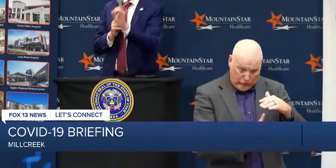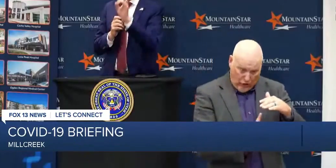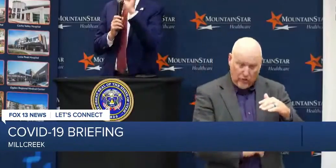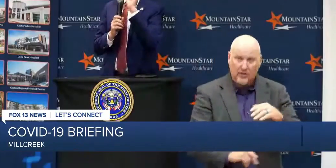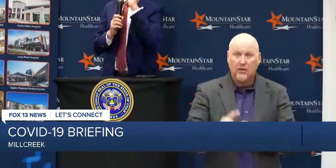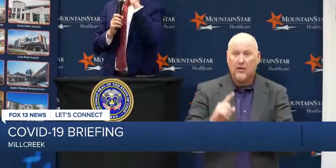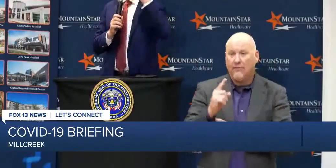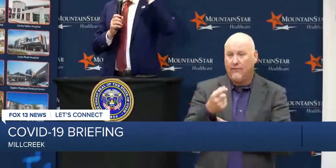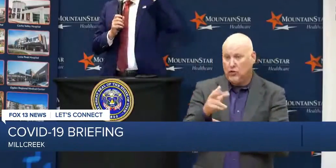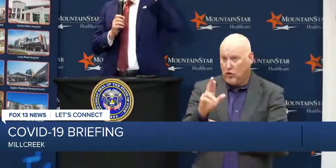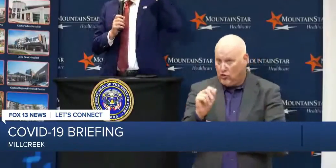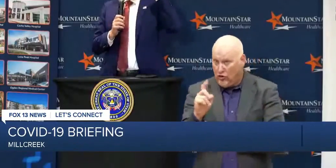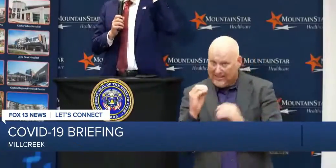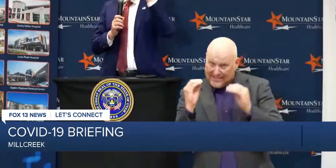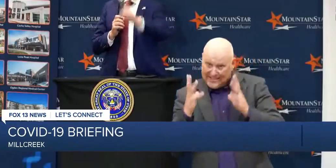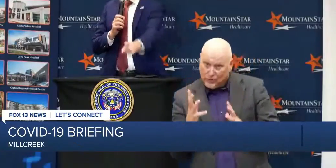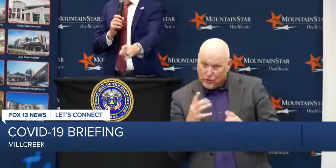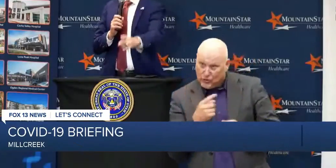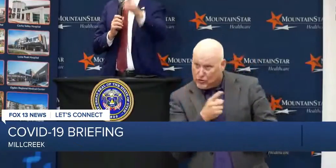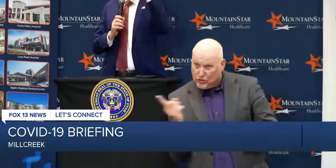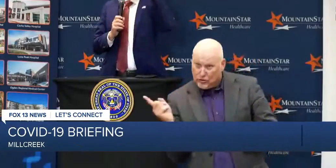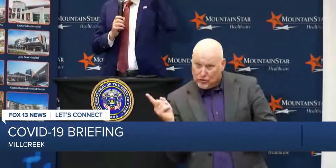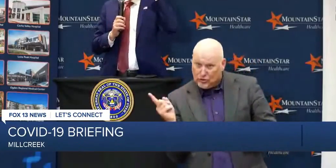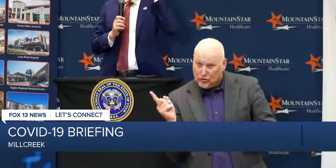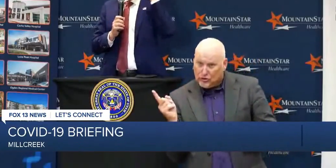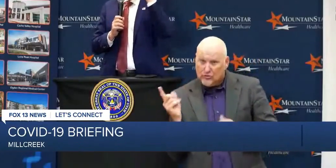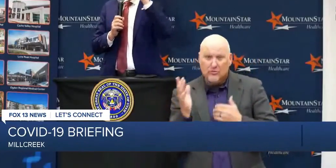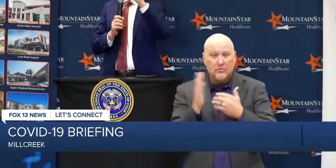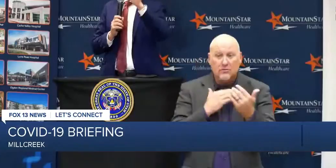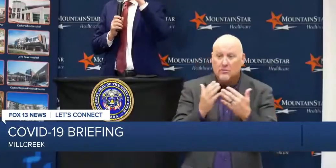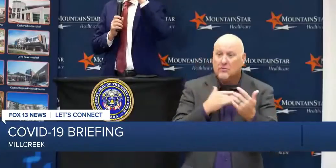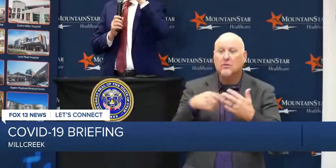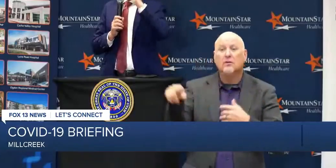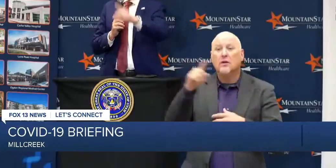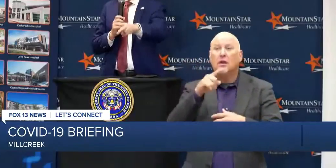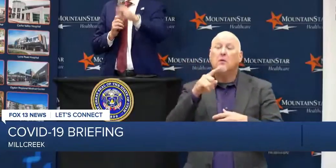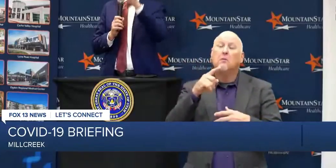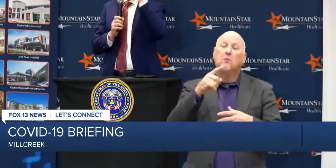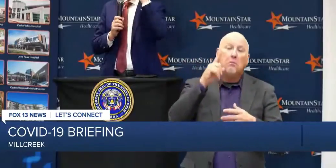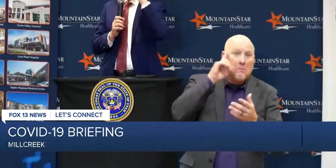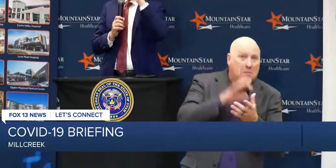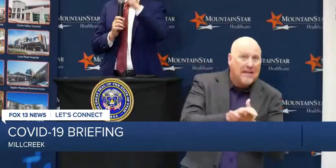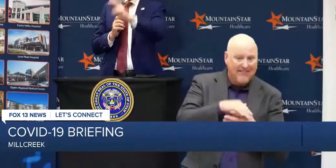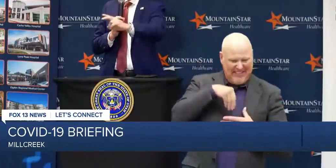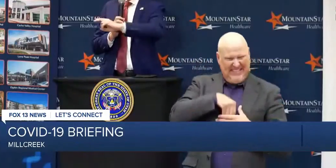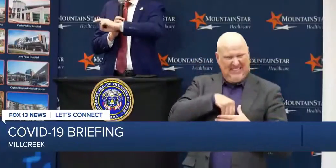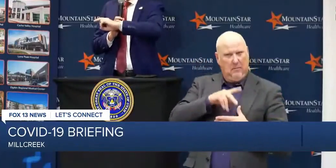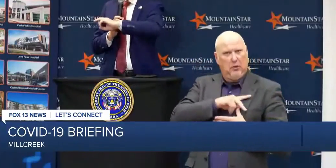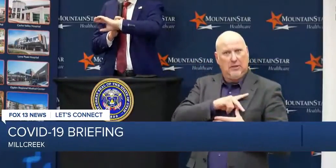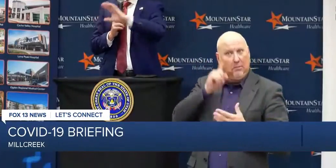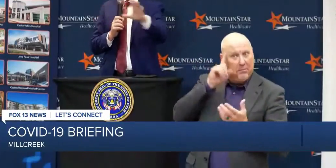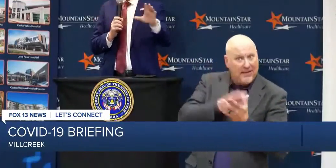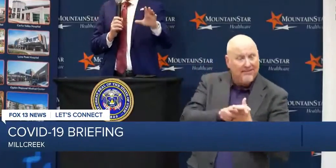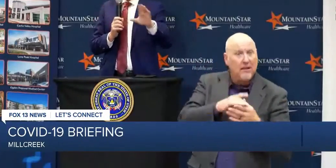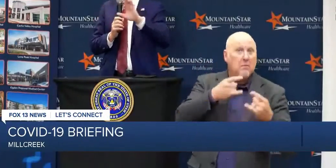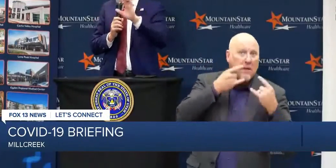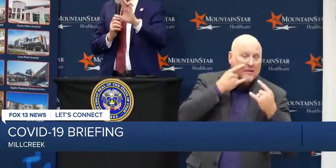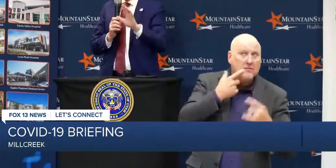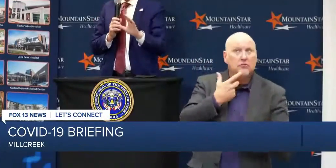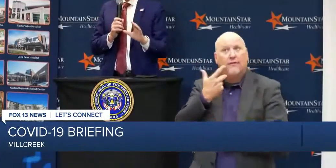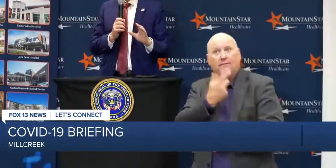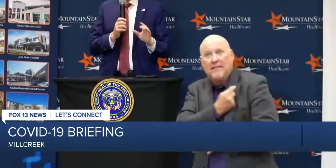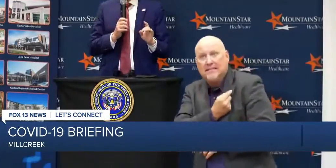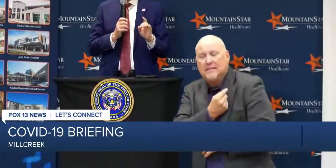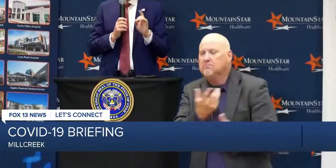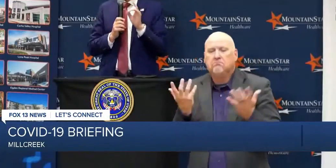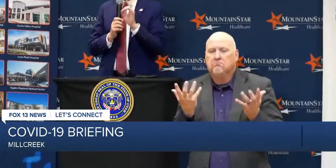even those that believe in masks and those that believe in vaccinations and those that believed in all of the measures and